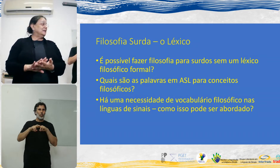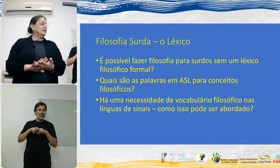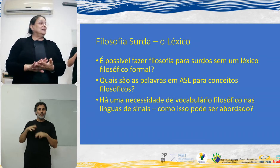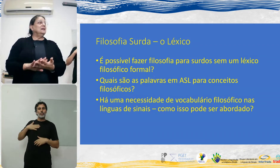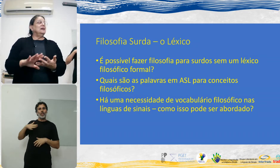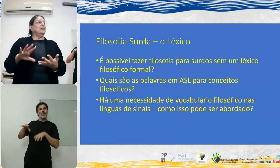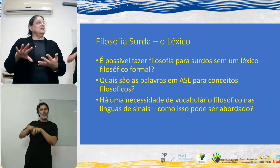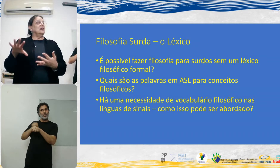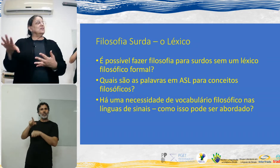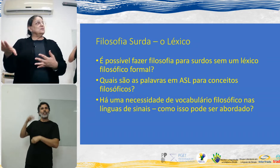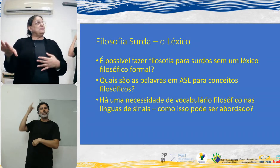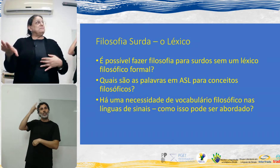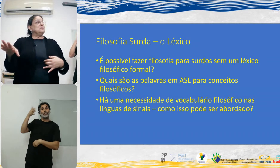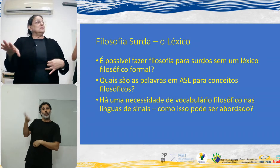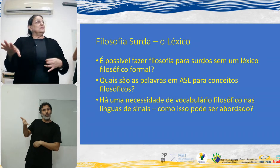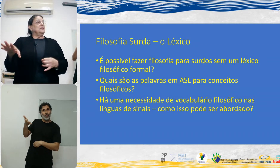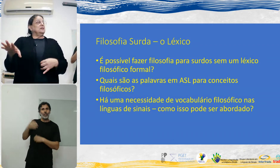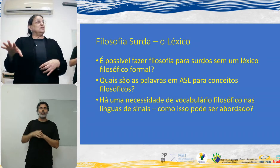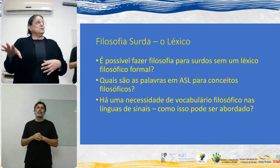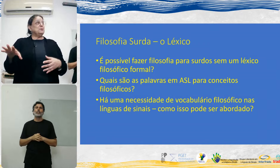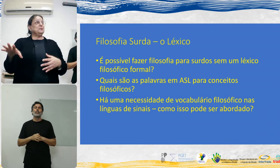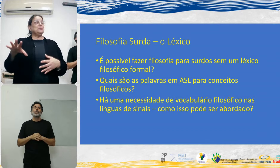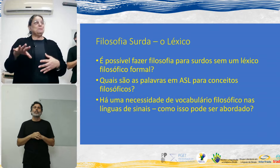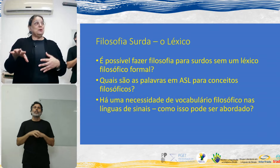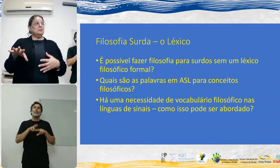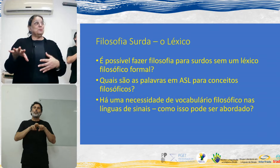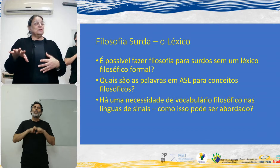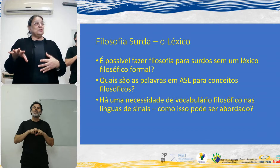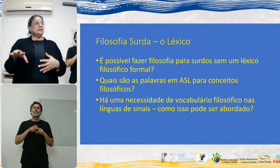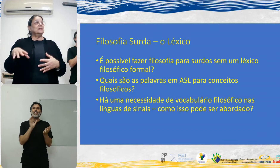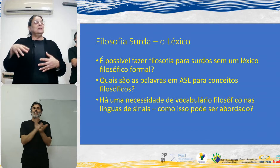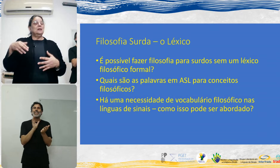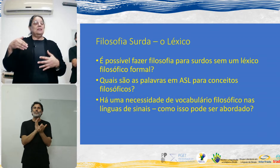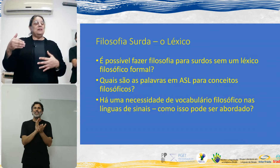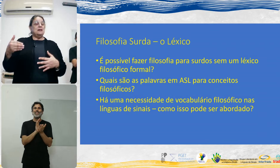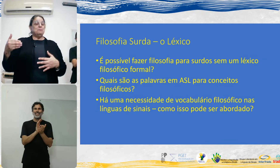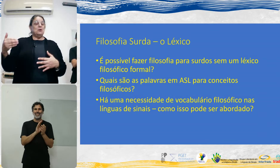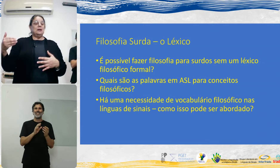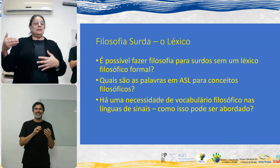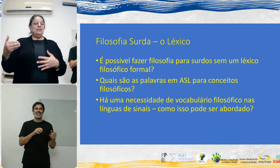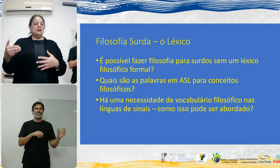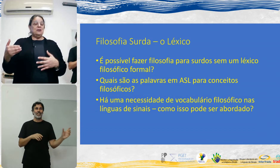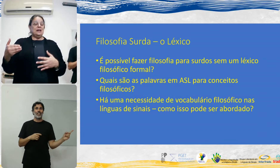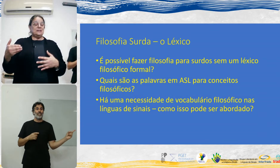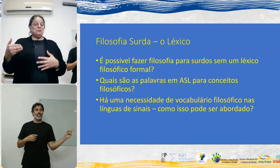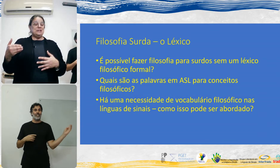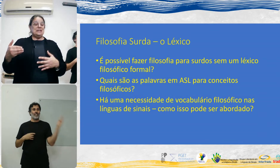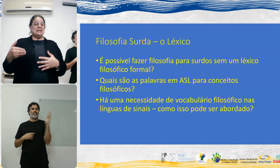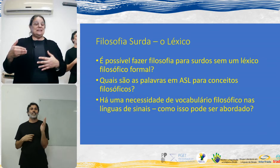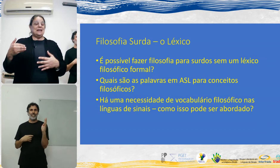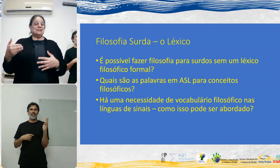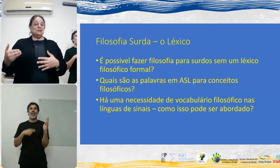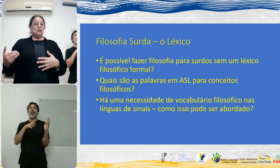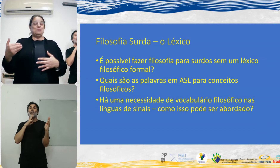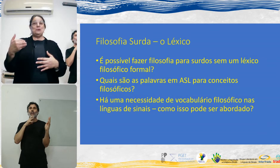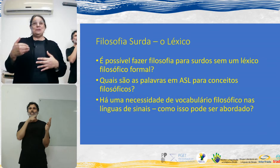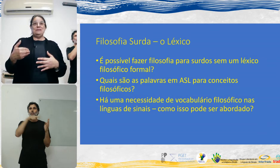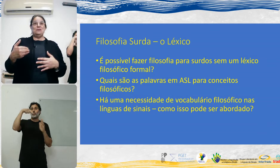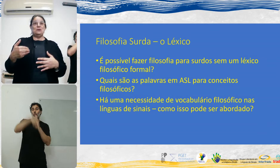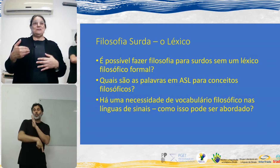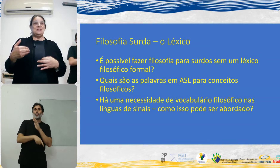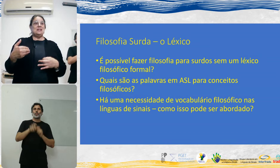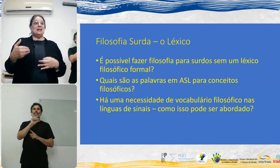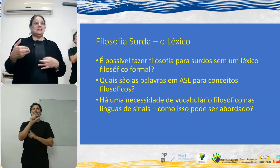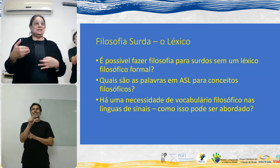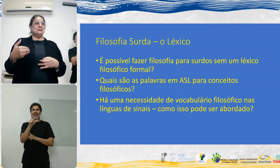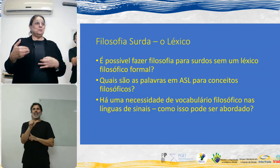had. And the other people, the interpreters who were part of the project, they brought their expertise as interpreters in